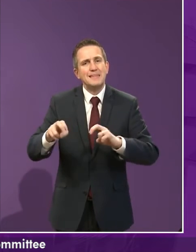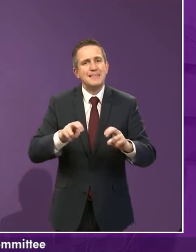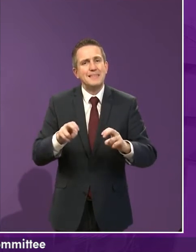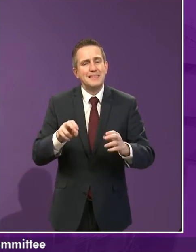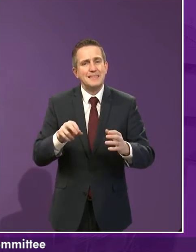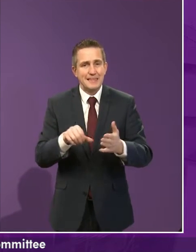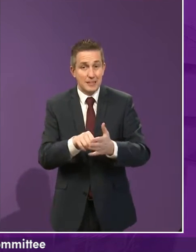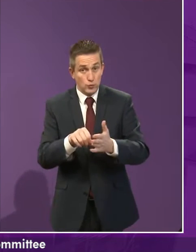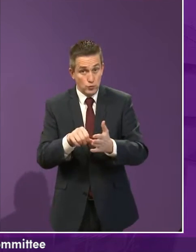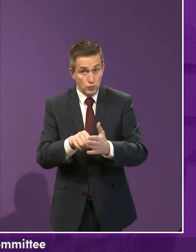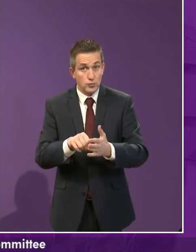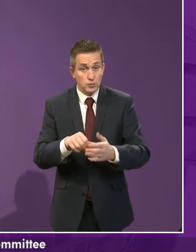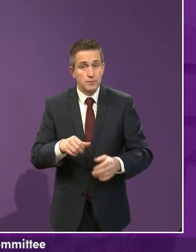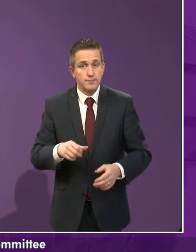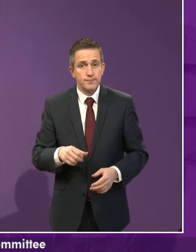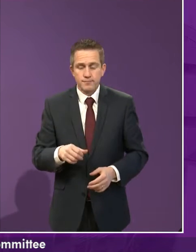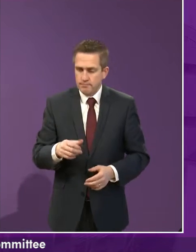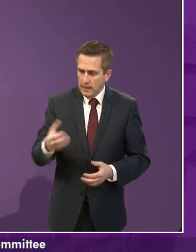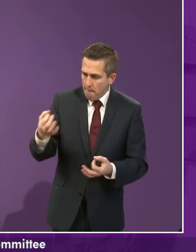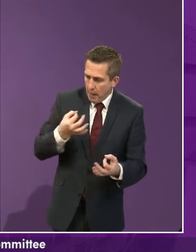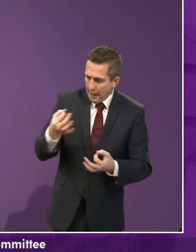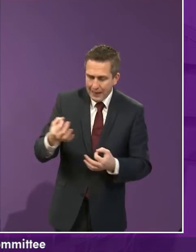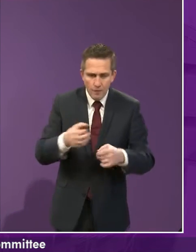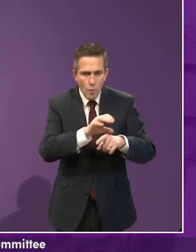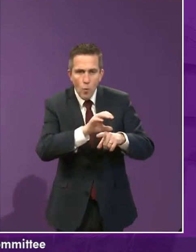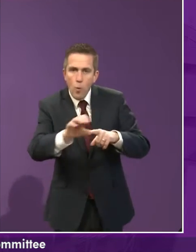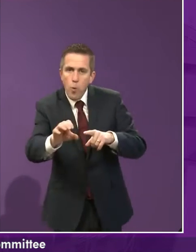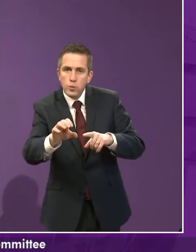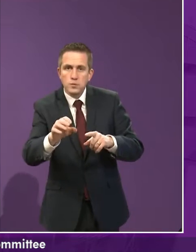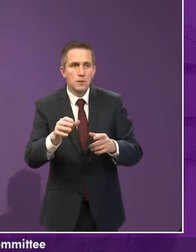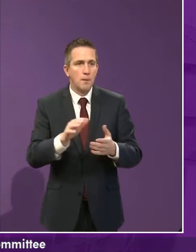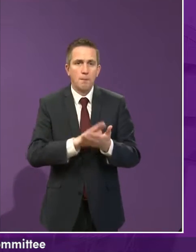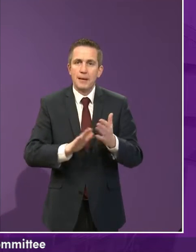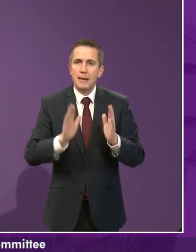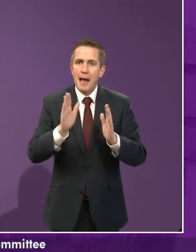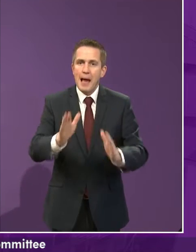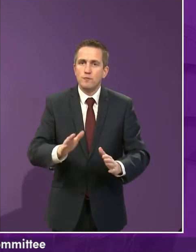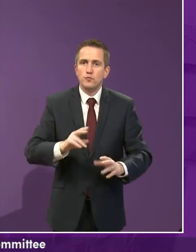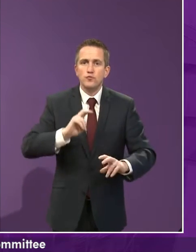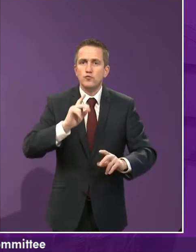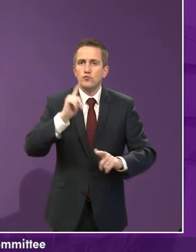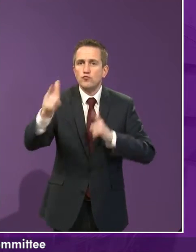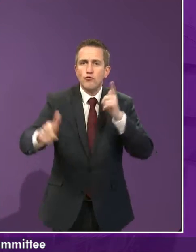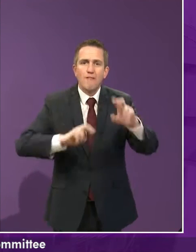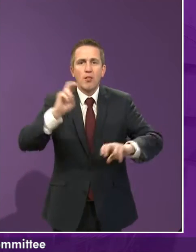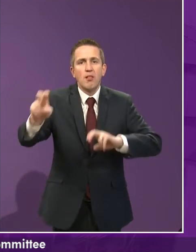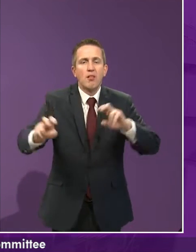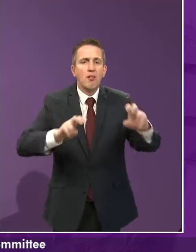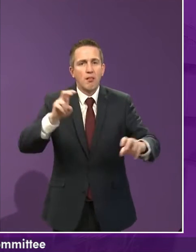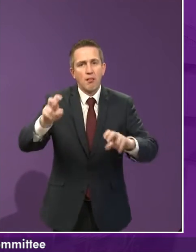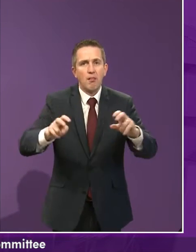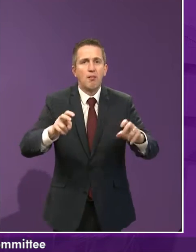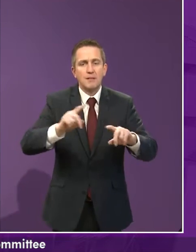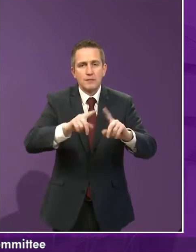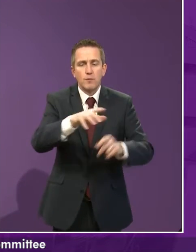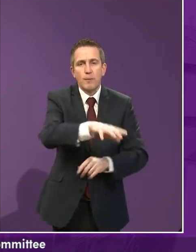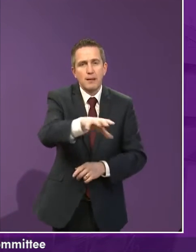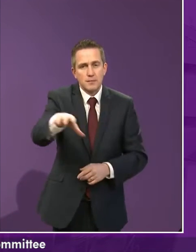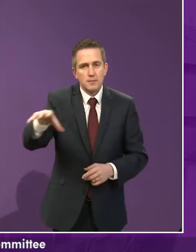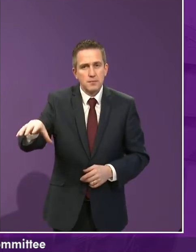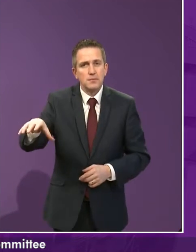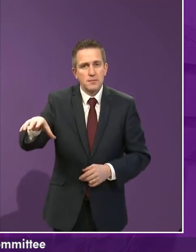looking for particular courses that might involve a field trip, for example. And that has presented